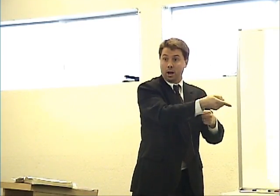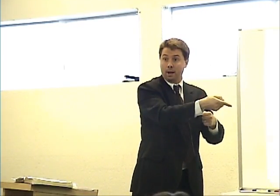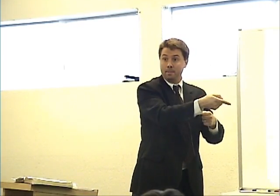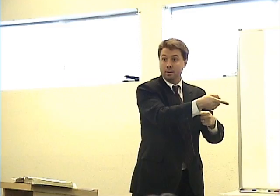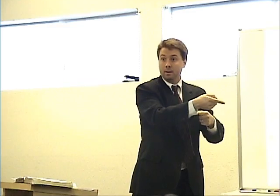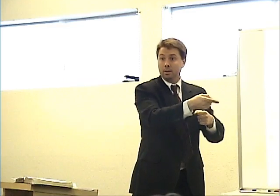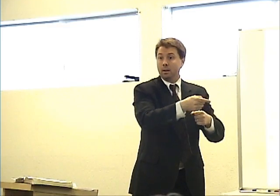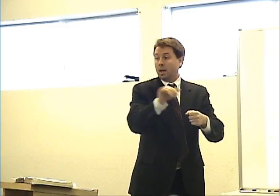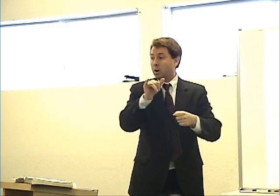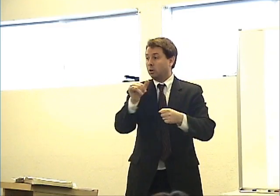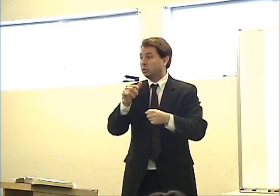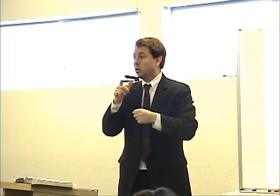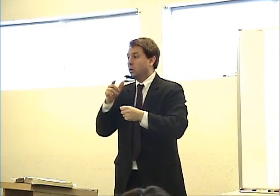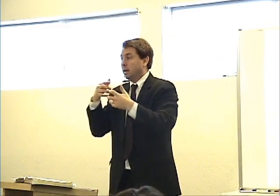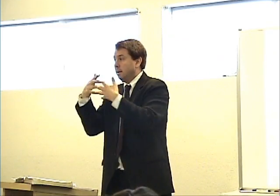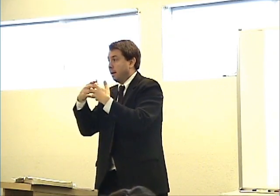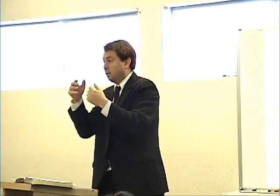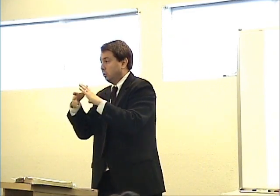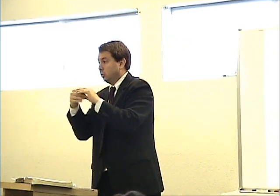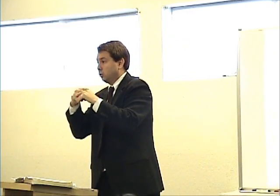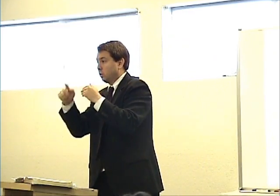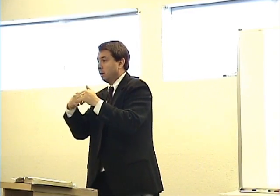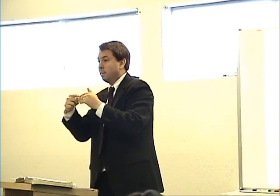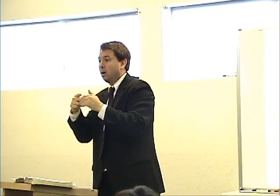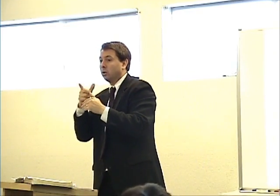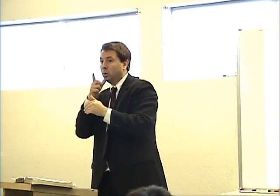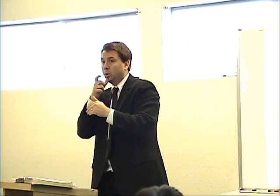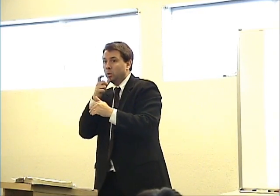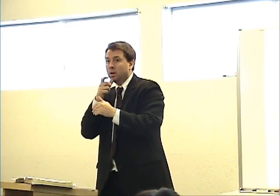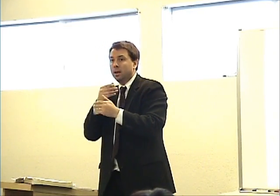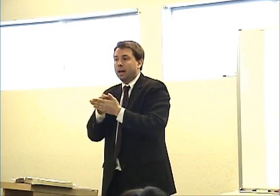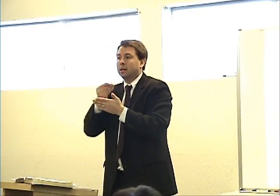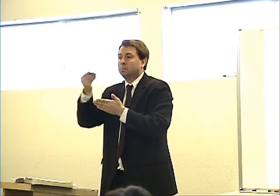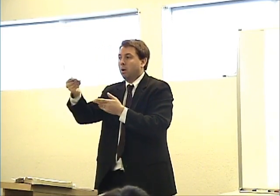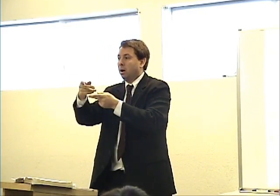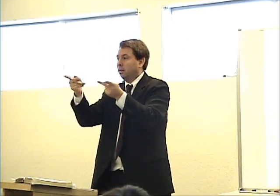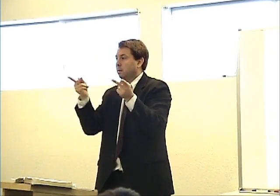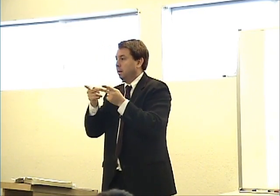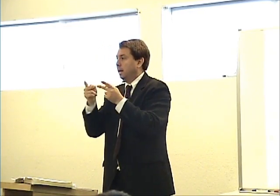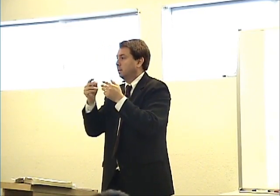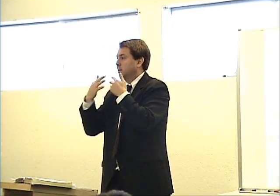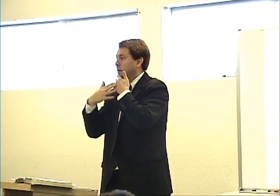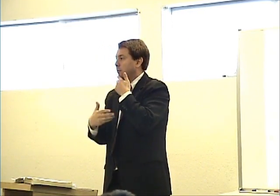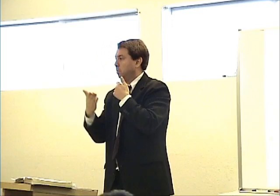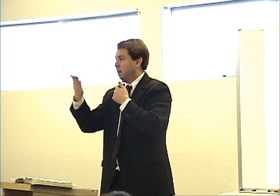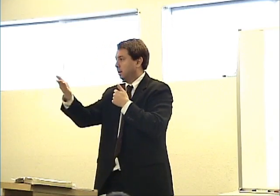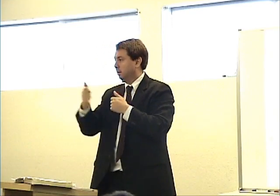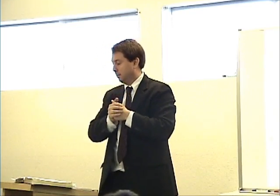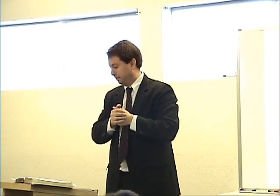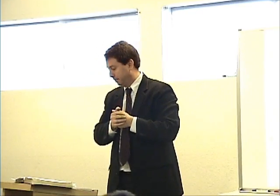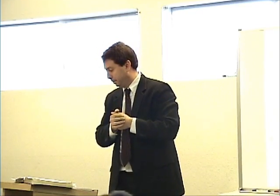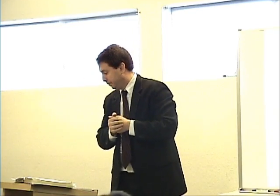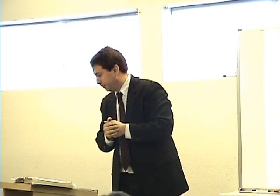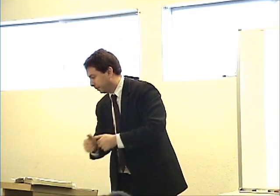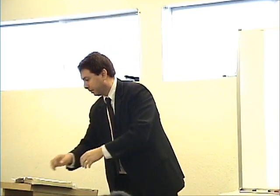job, and also he matches the story about who has bought the place of blood.